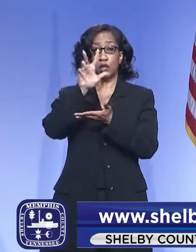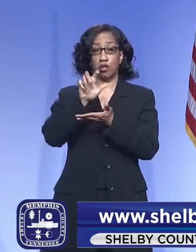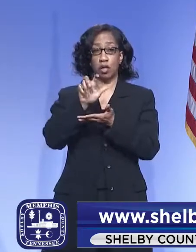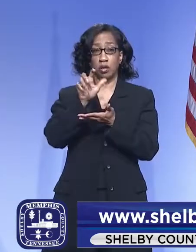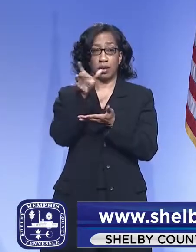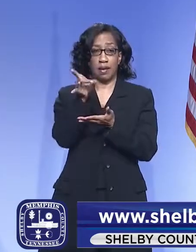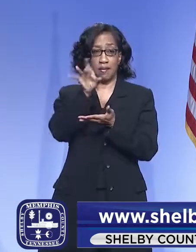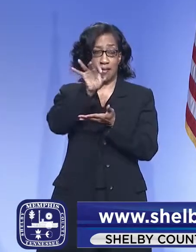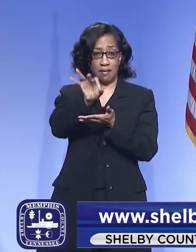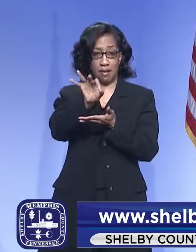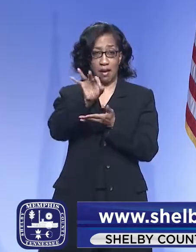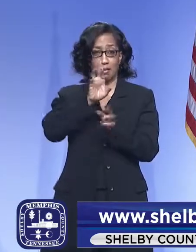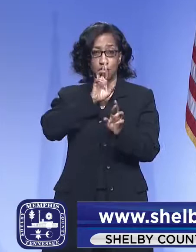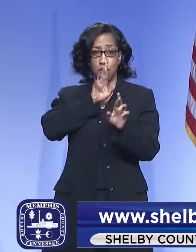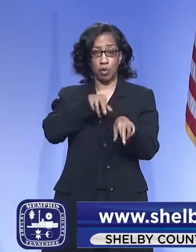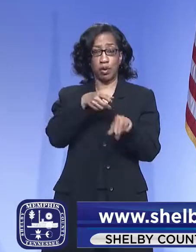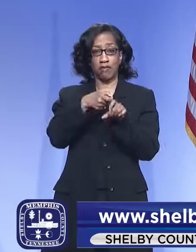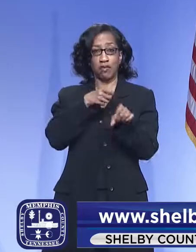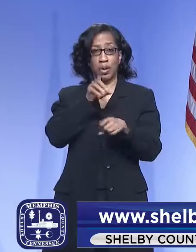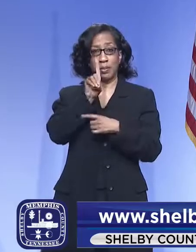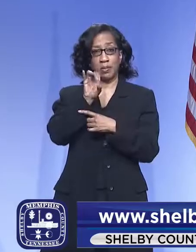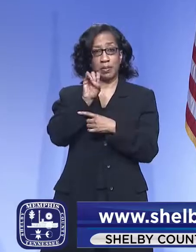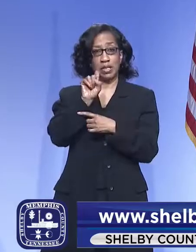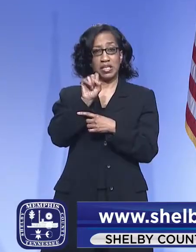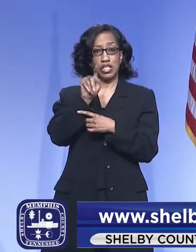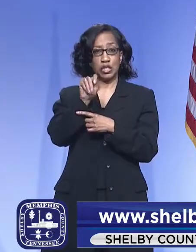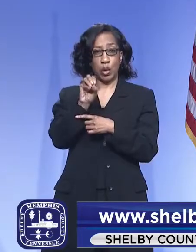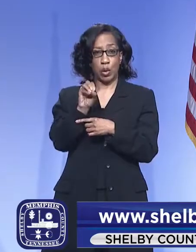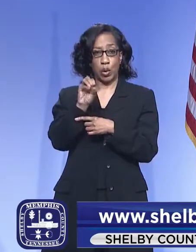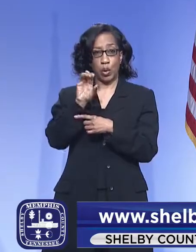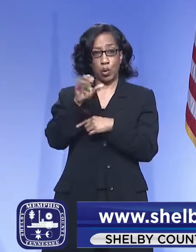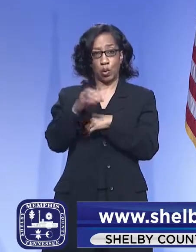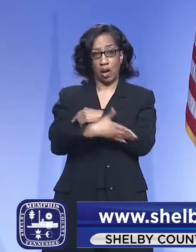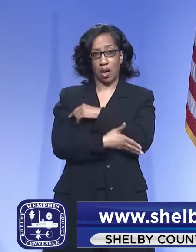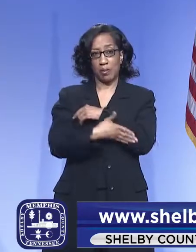20,389 cases have been reported from DeSoto County in Mississippi.